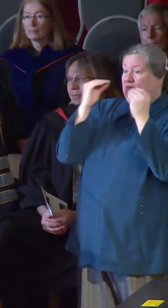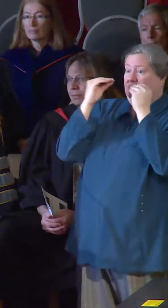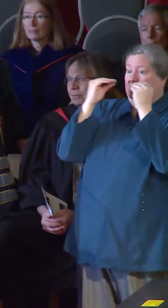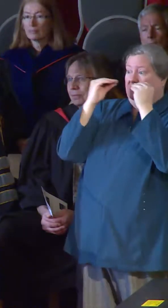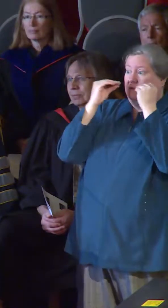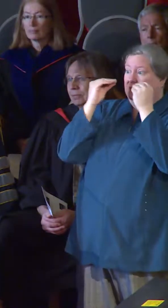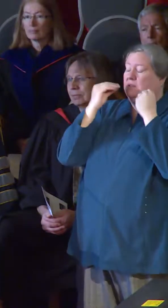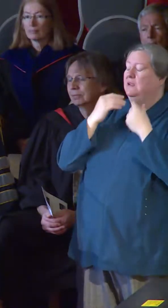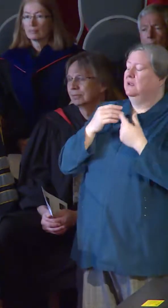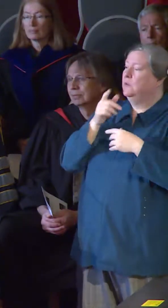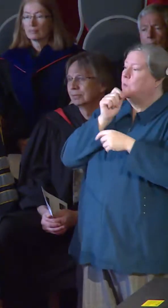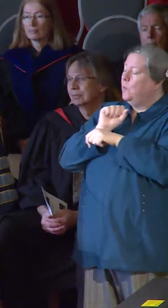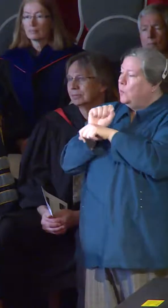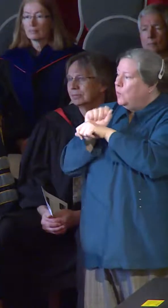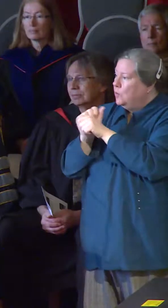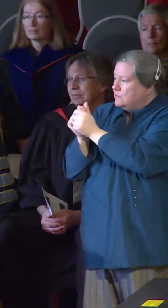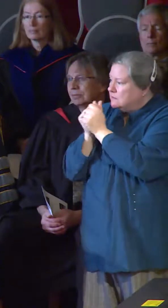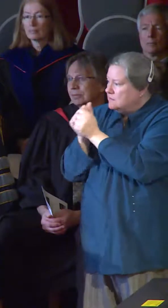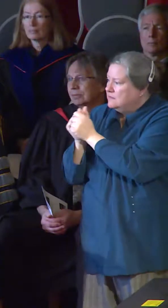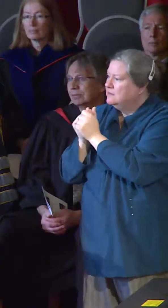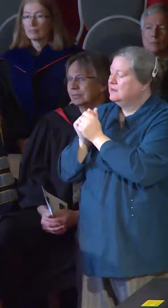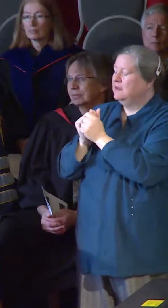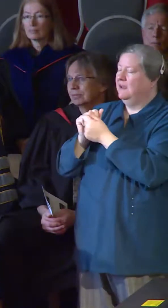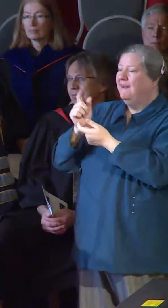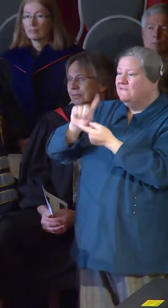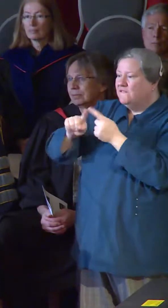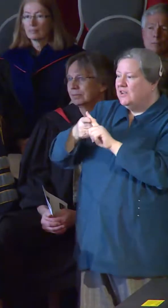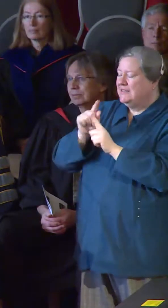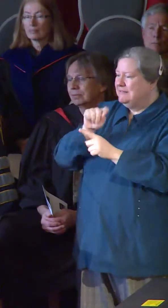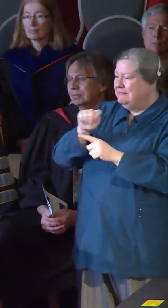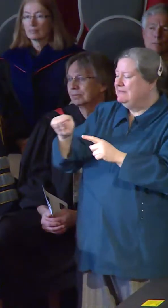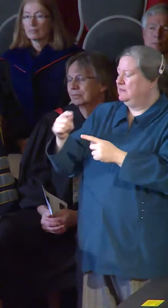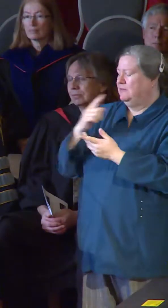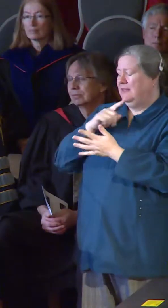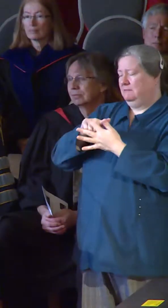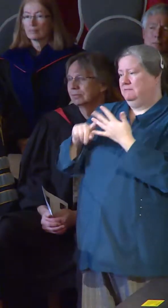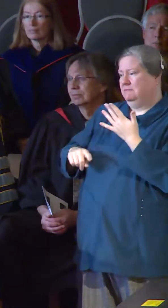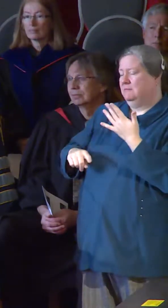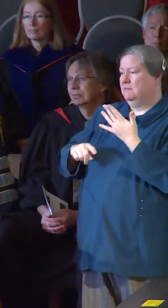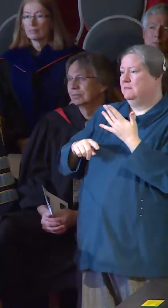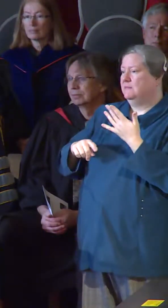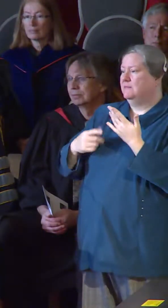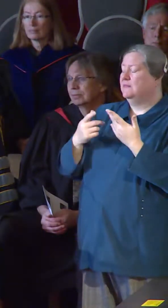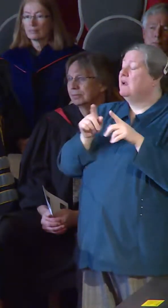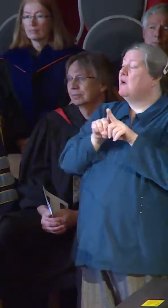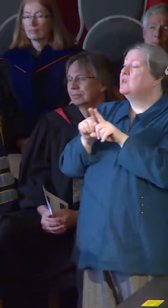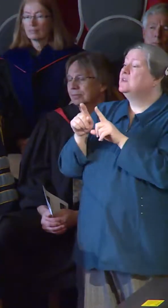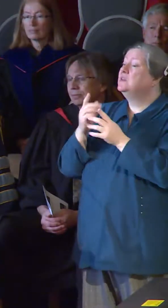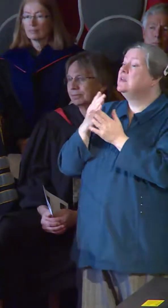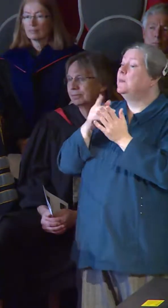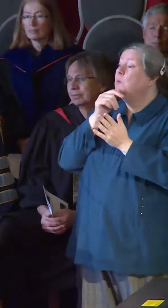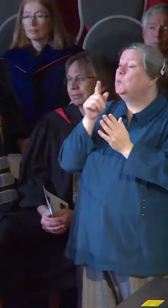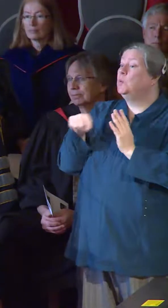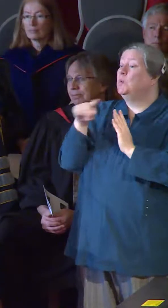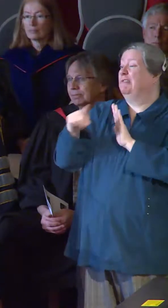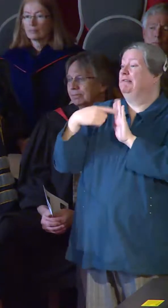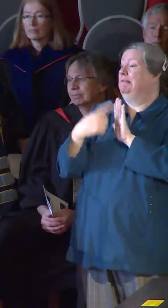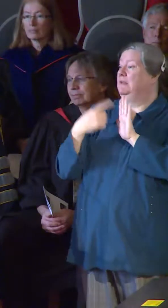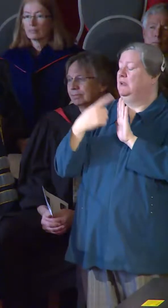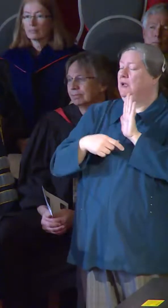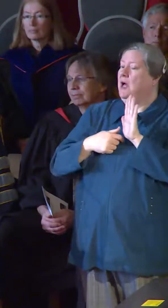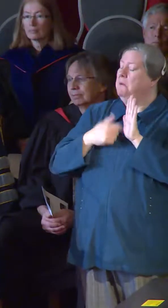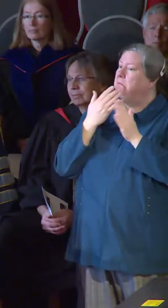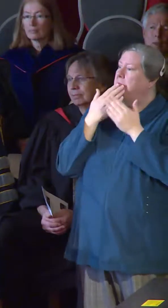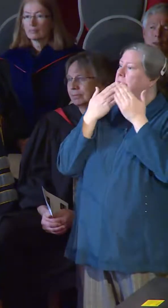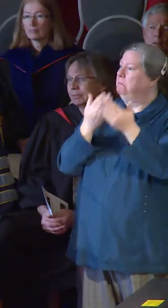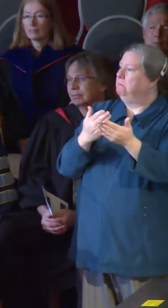my colleagues, to friends, but perhaps especially to my harshest critics. I'm grateful to